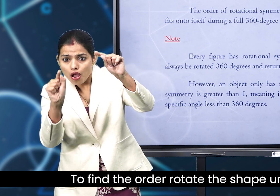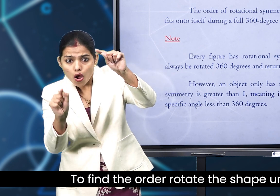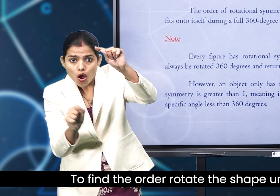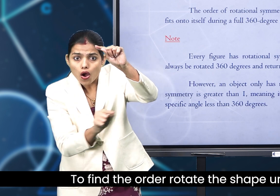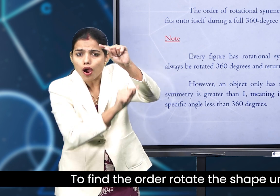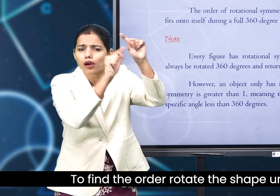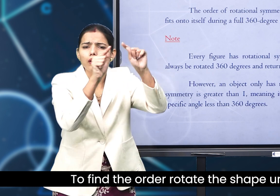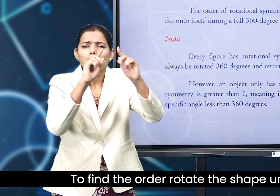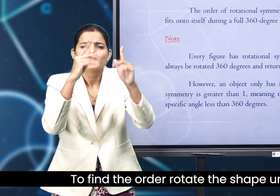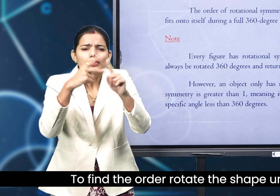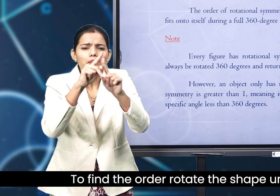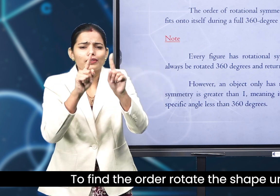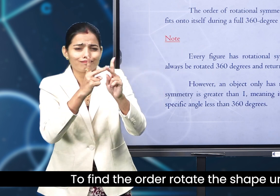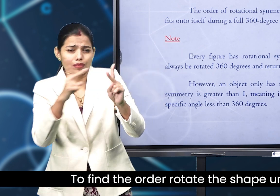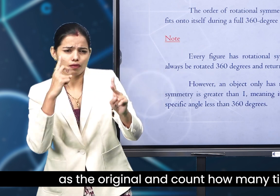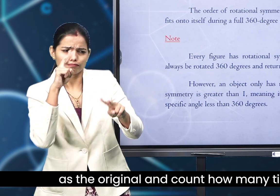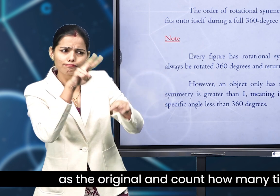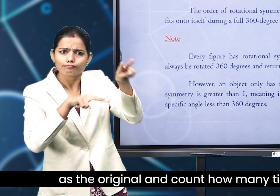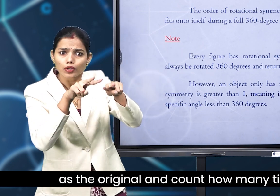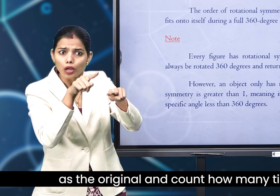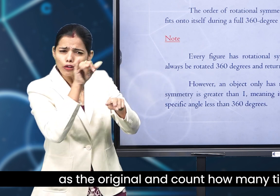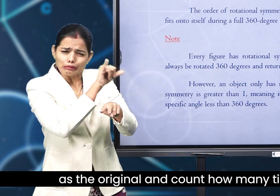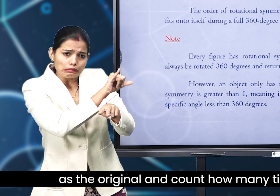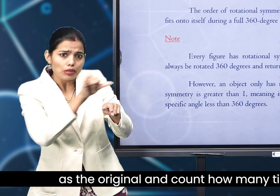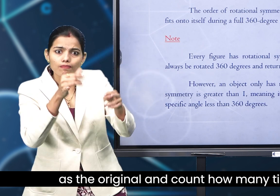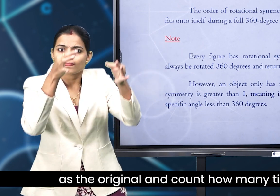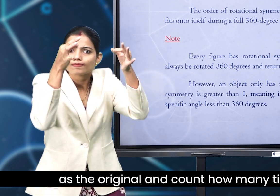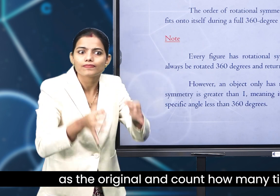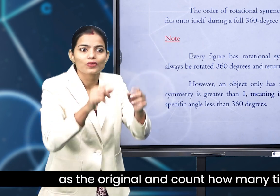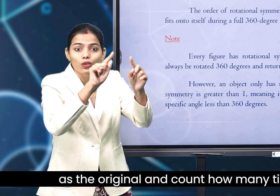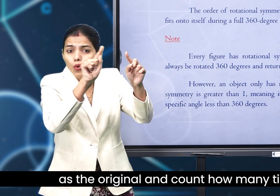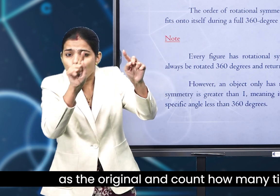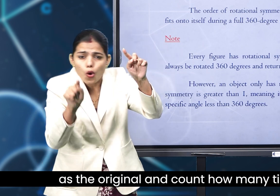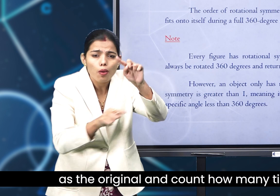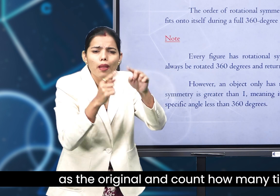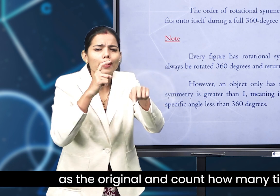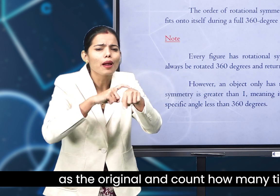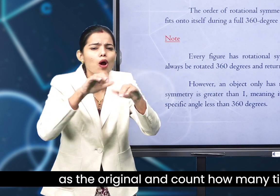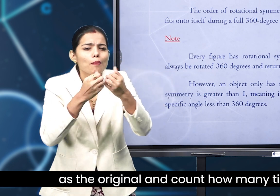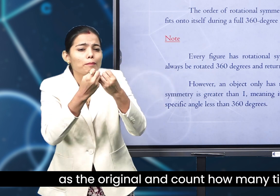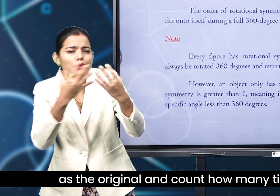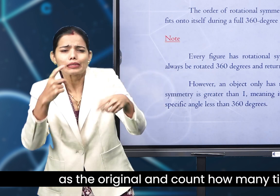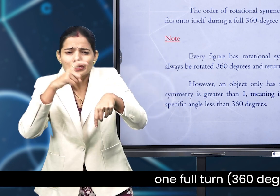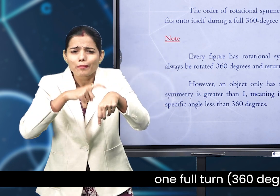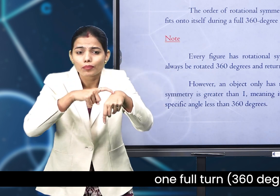shape until it looks the same as the original and count how many times it matches within one full